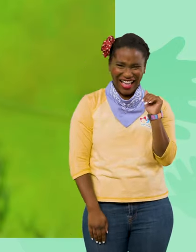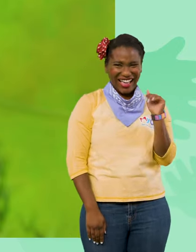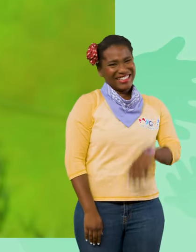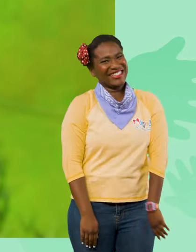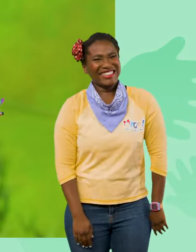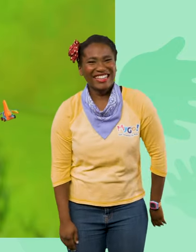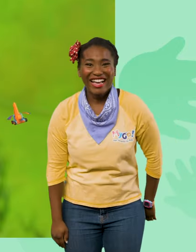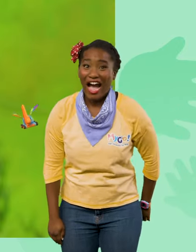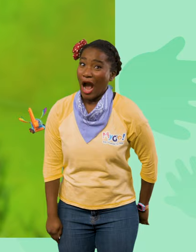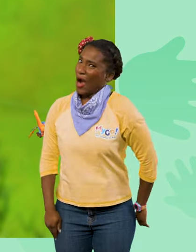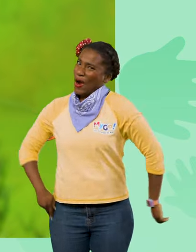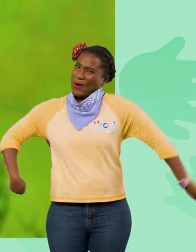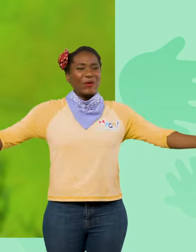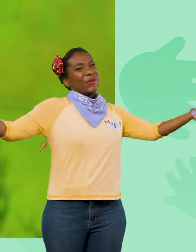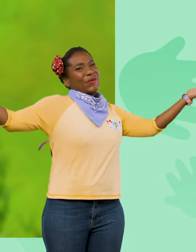Bye.